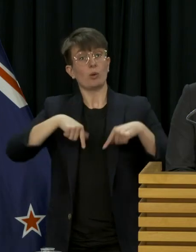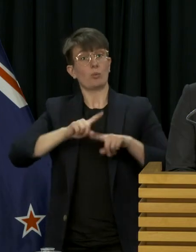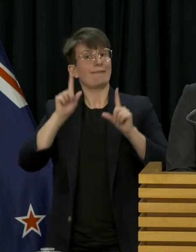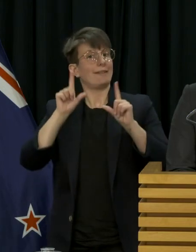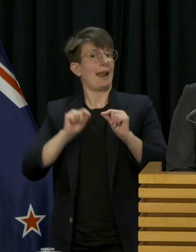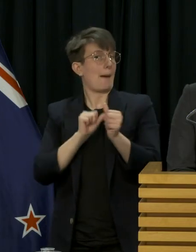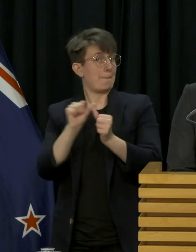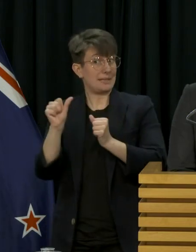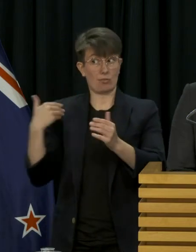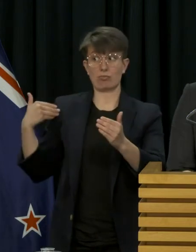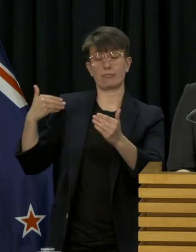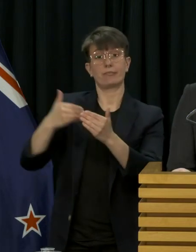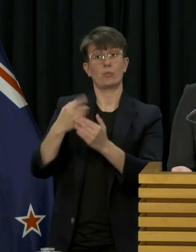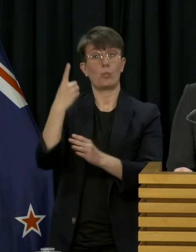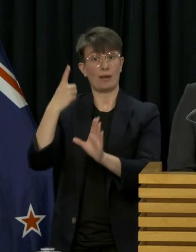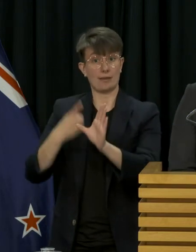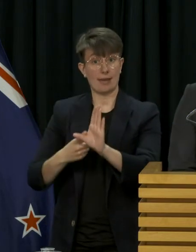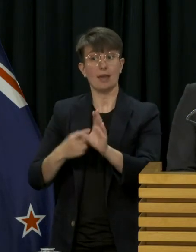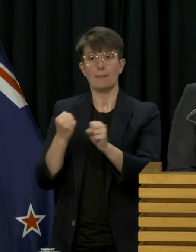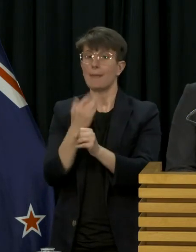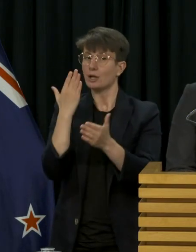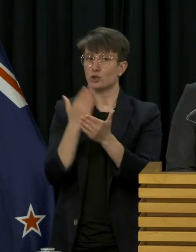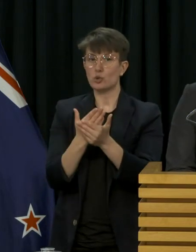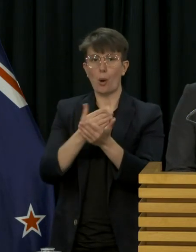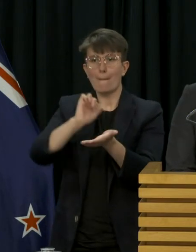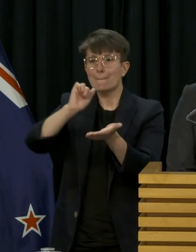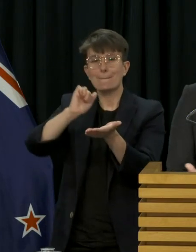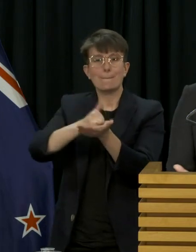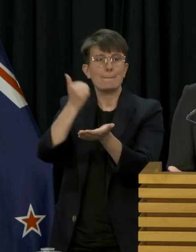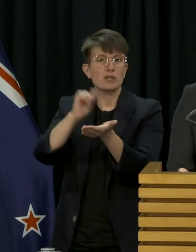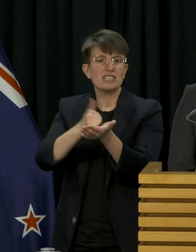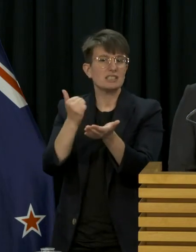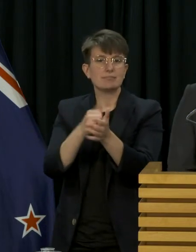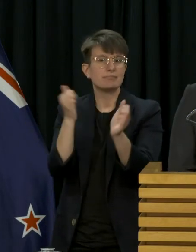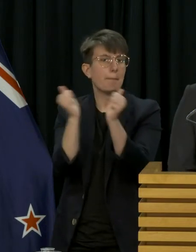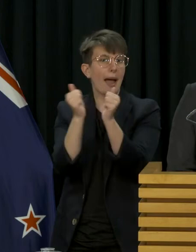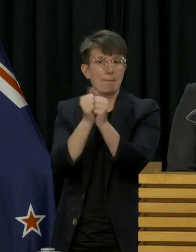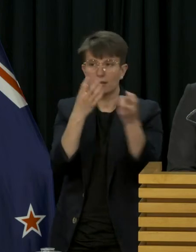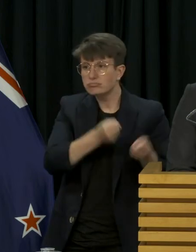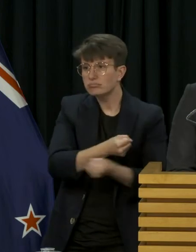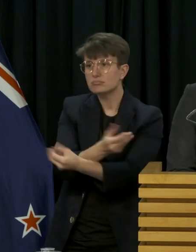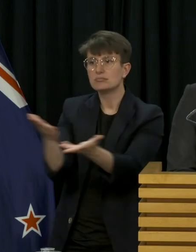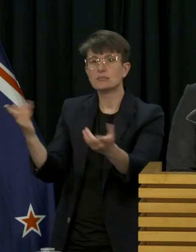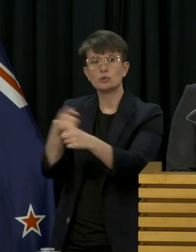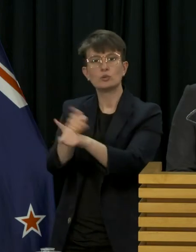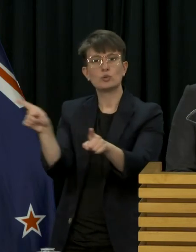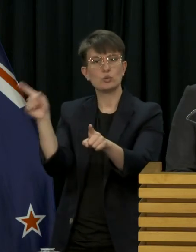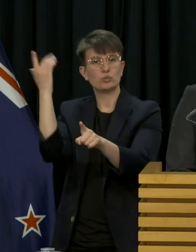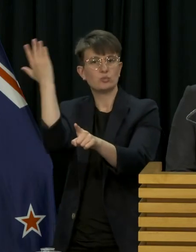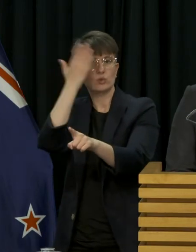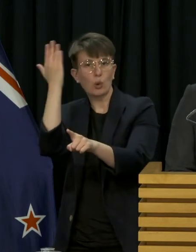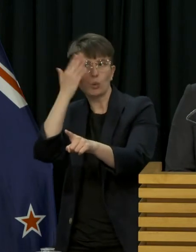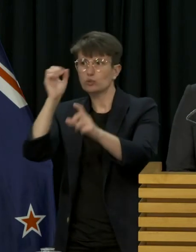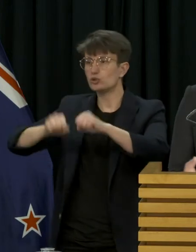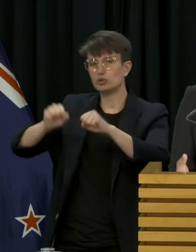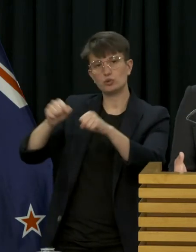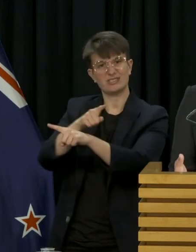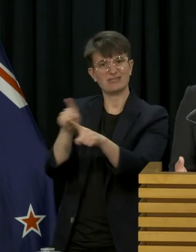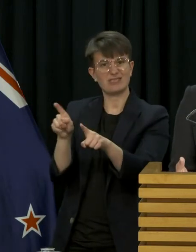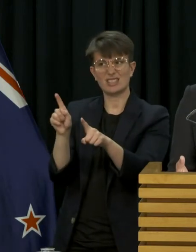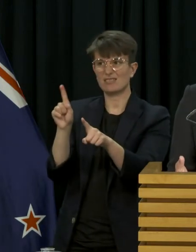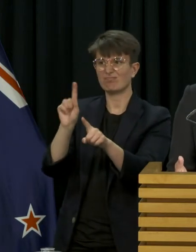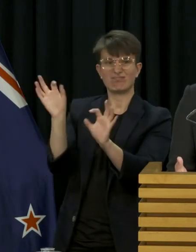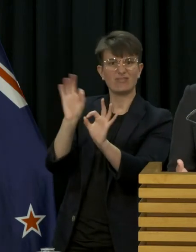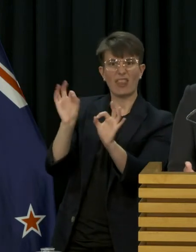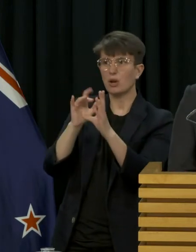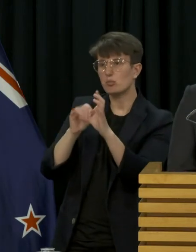to those learners who perhaps wouldn't be able to access online learning or whose schools weren't immediately set up to support online learning. I